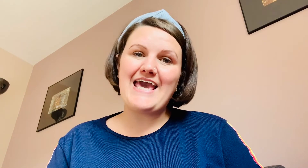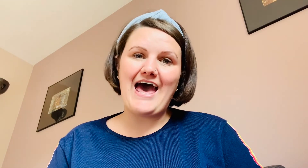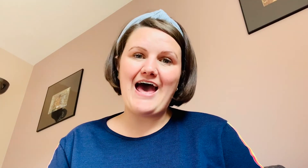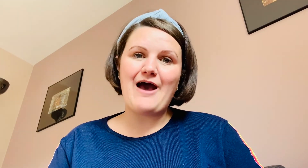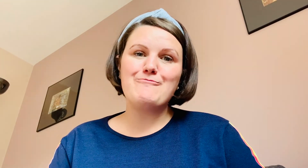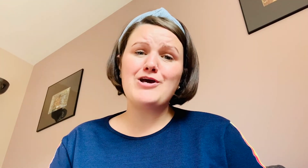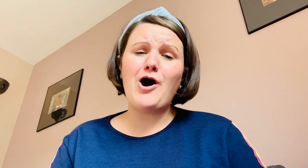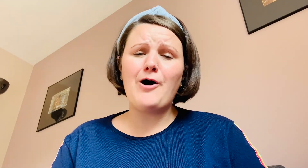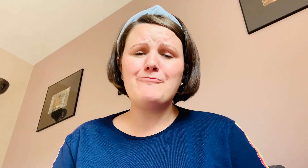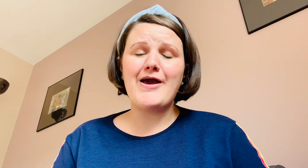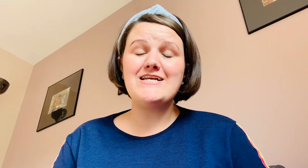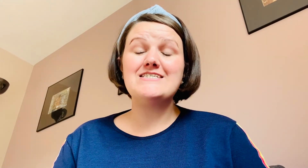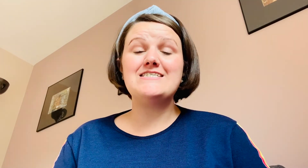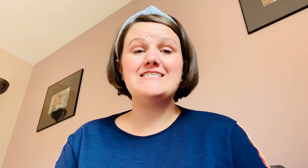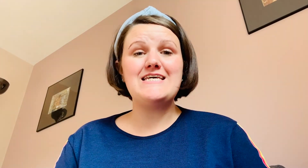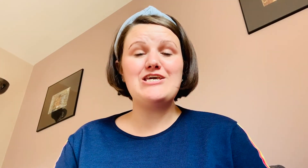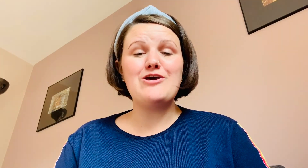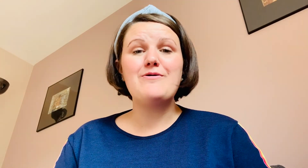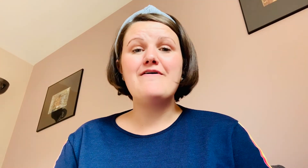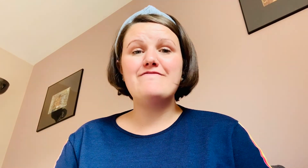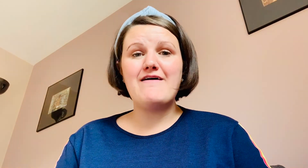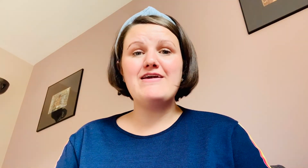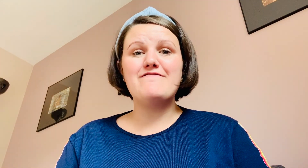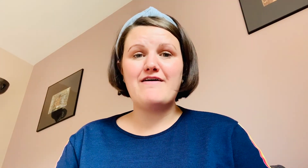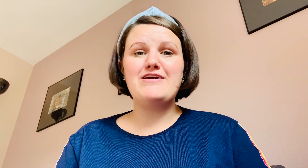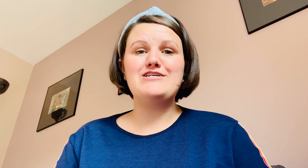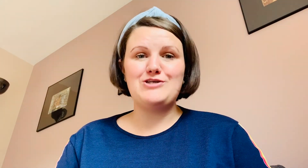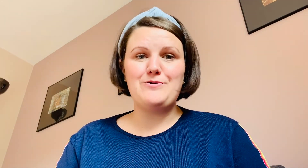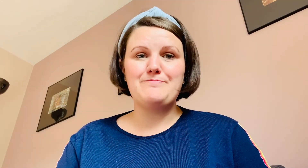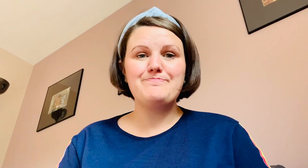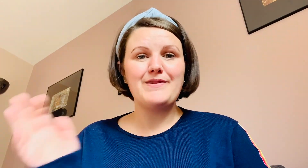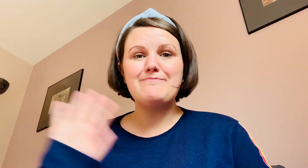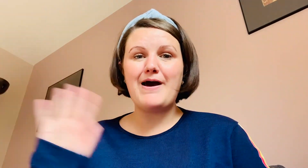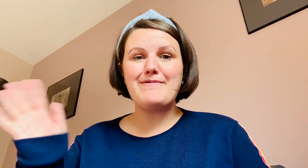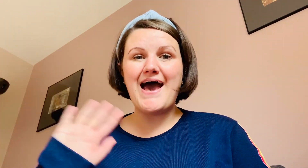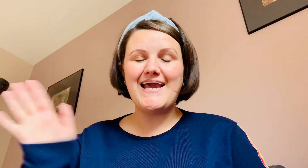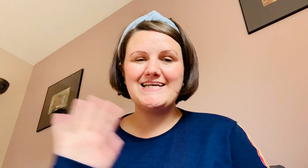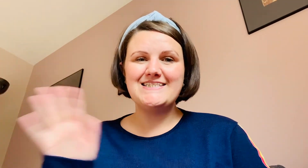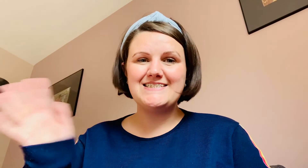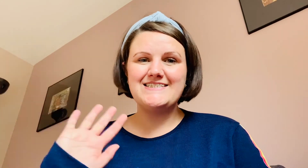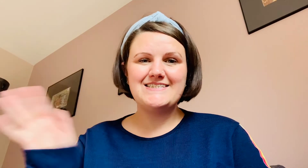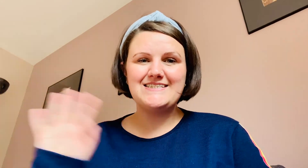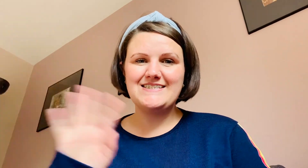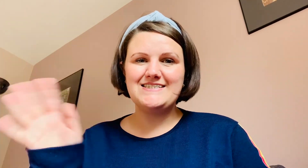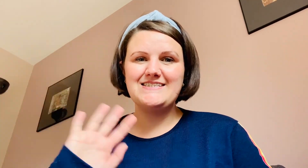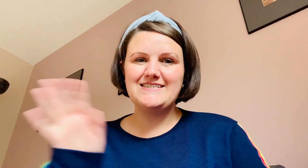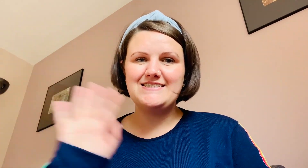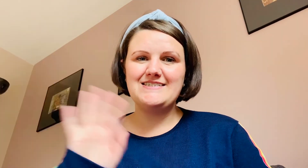Take care, and we can't wait to see you very, very soon. Bye-bye.